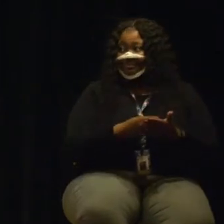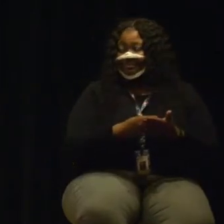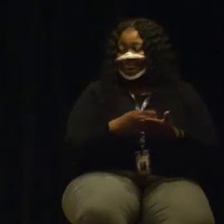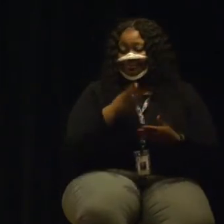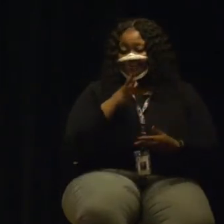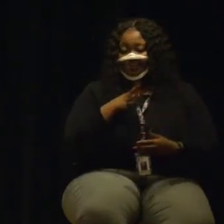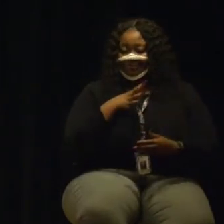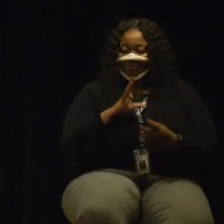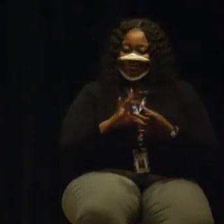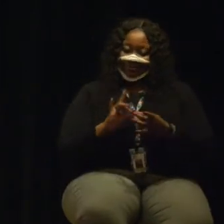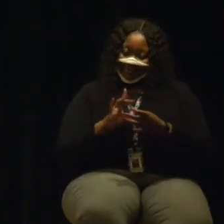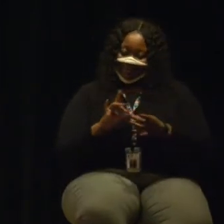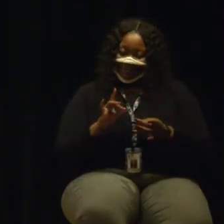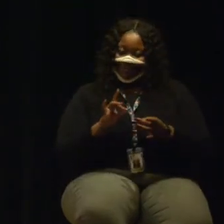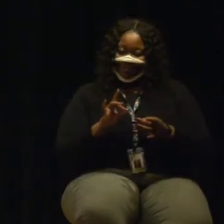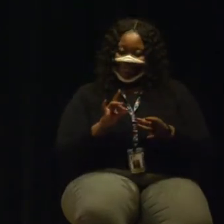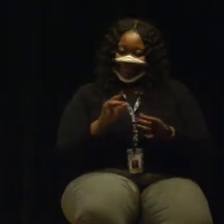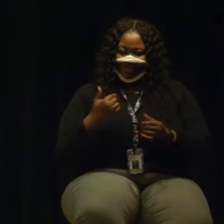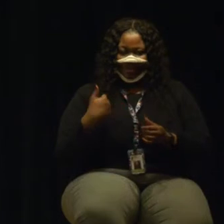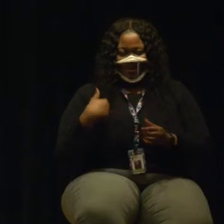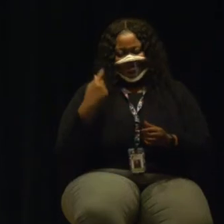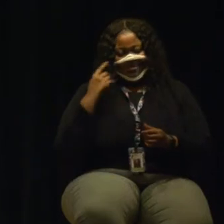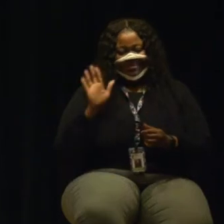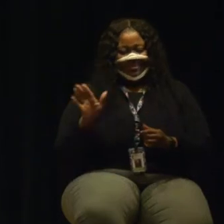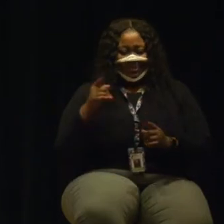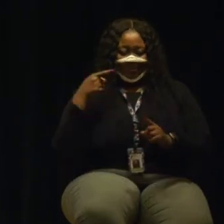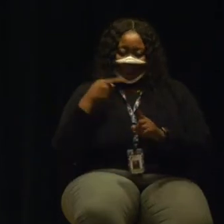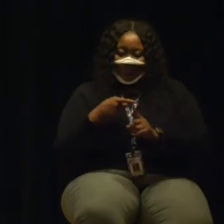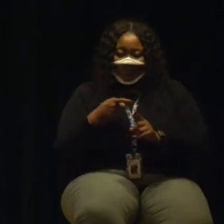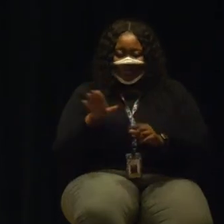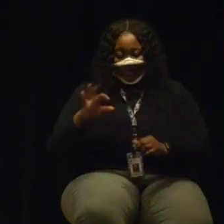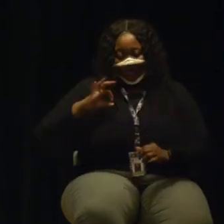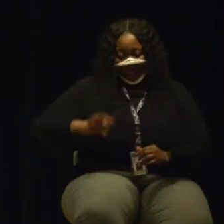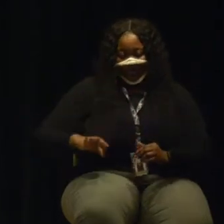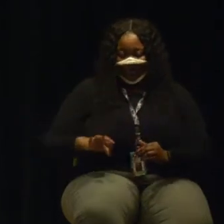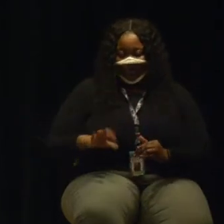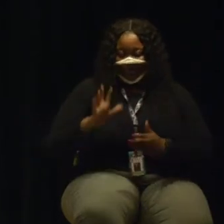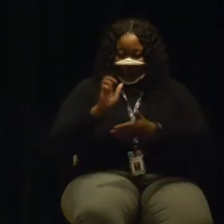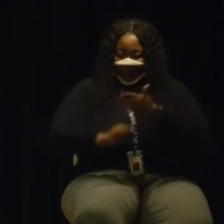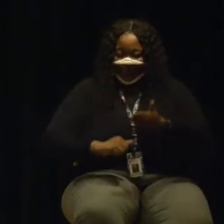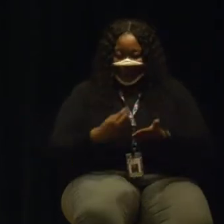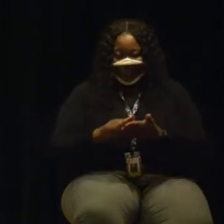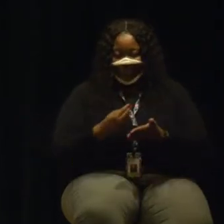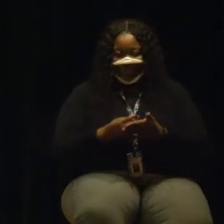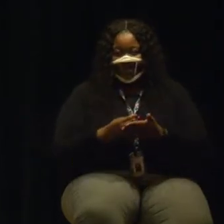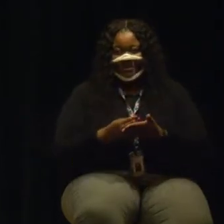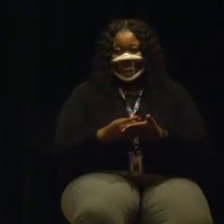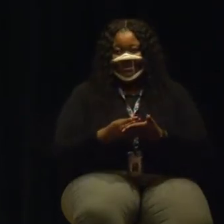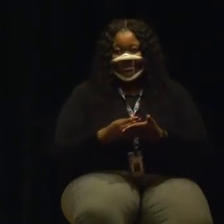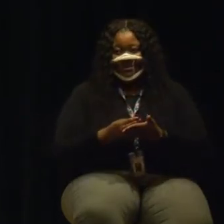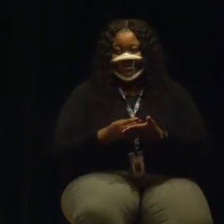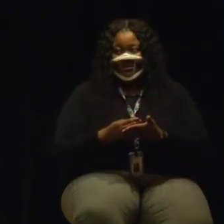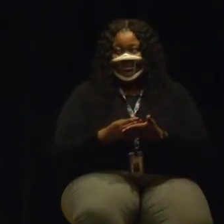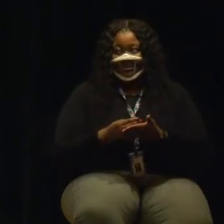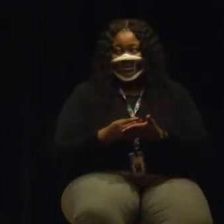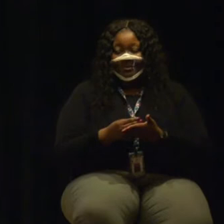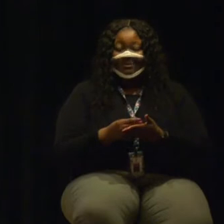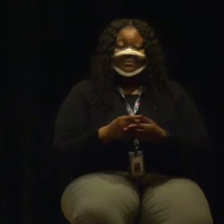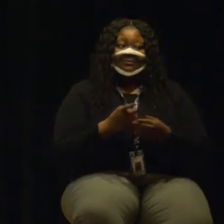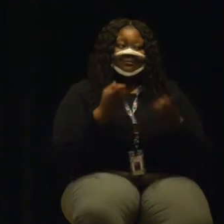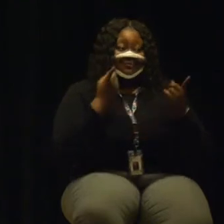take a knee to actually profit to take $90 million, because it was like an average. It wasn't. Effect. I agree with you. Okay. It wasn't.